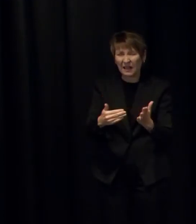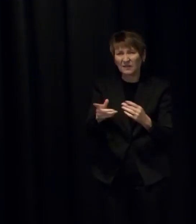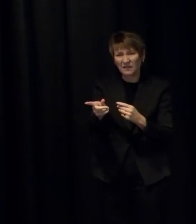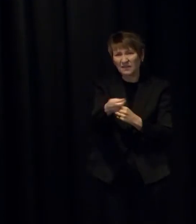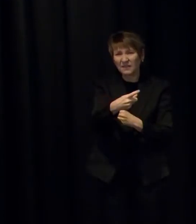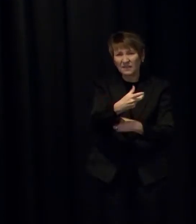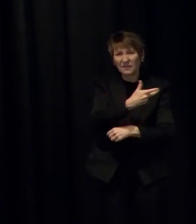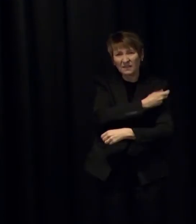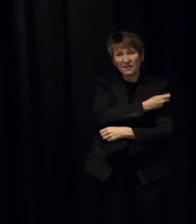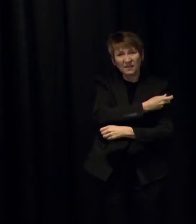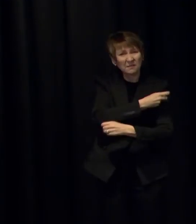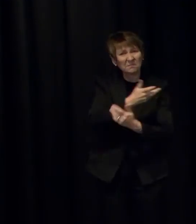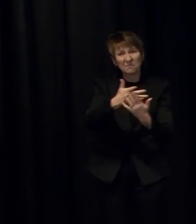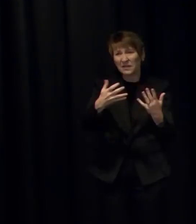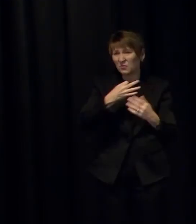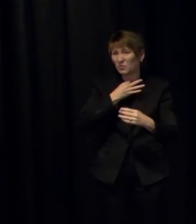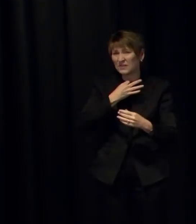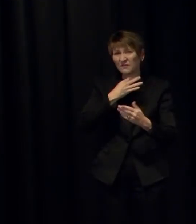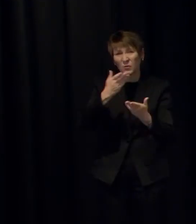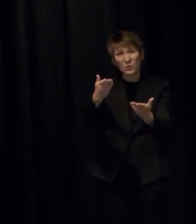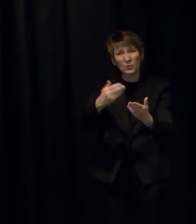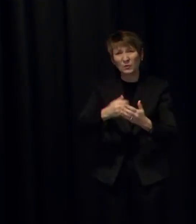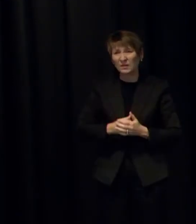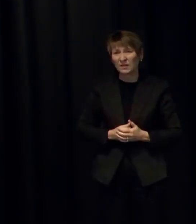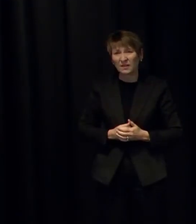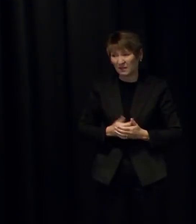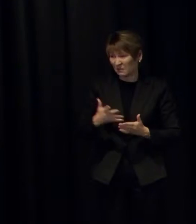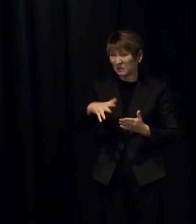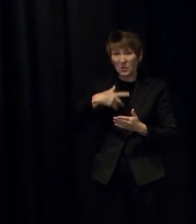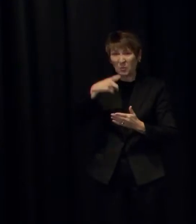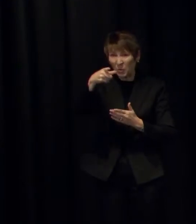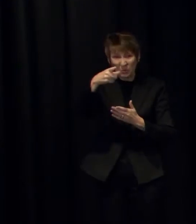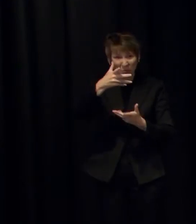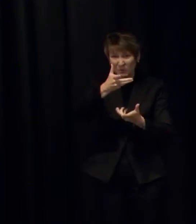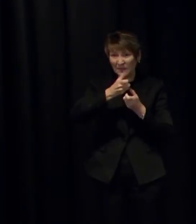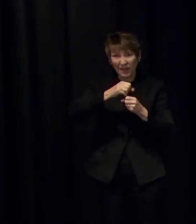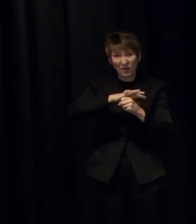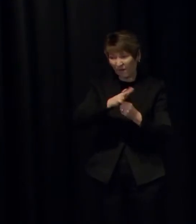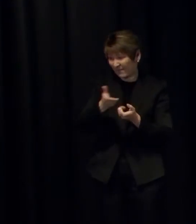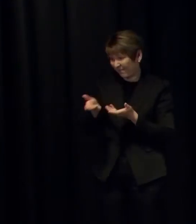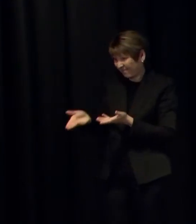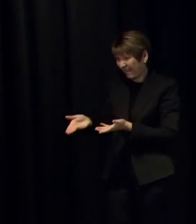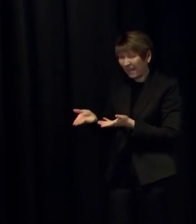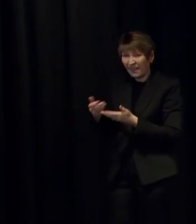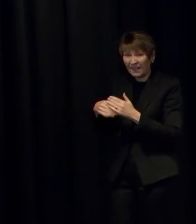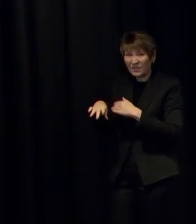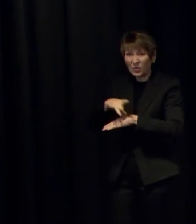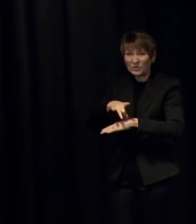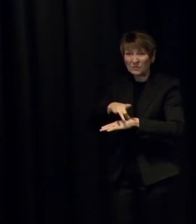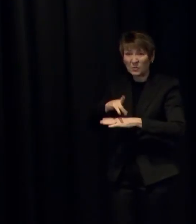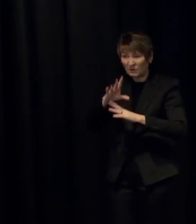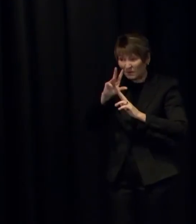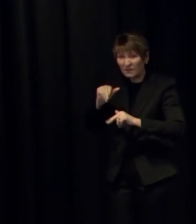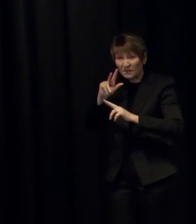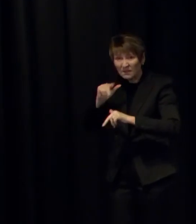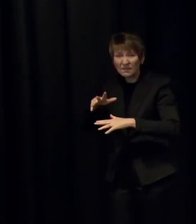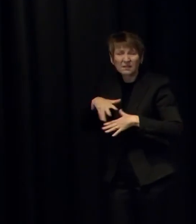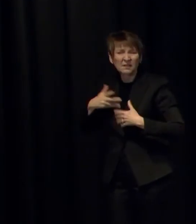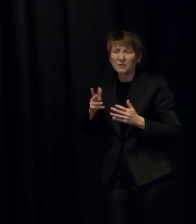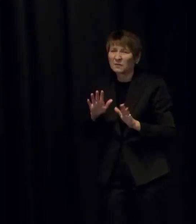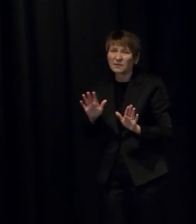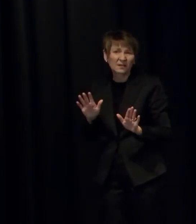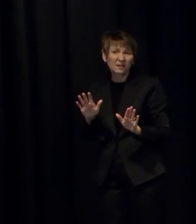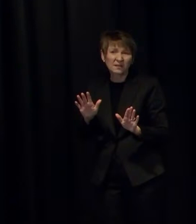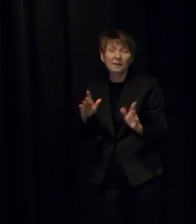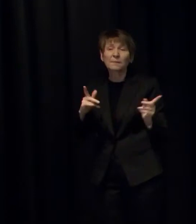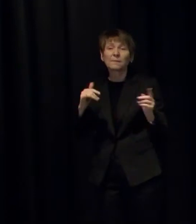hospital system. That's the real difference going through November, December. Equally, booster doses